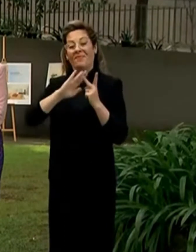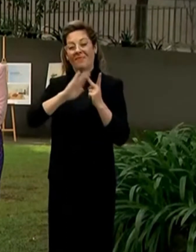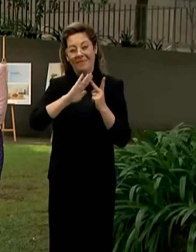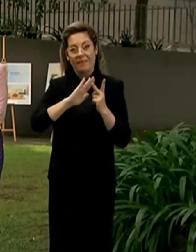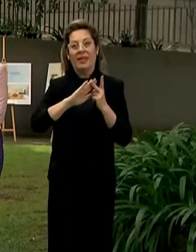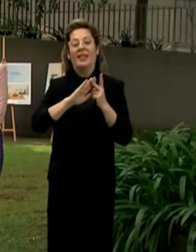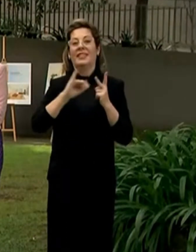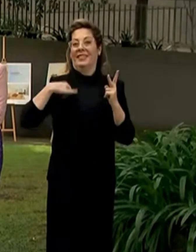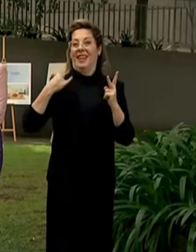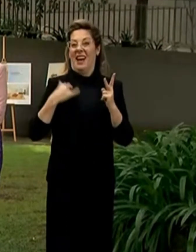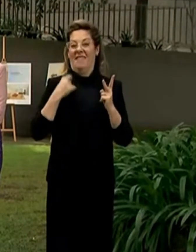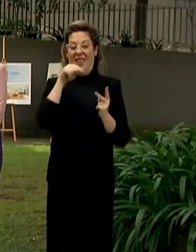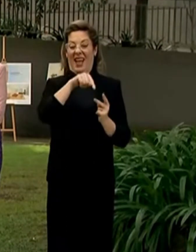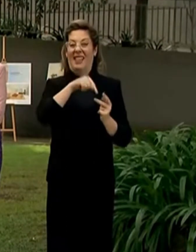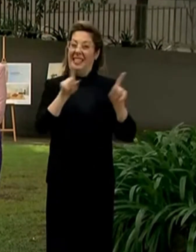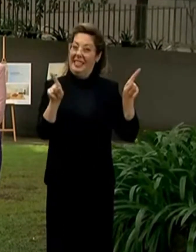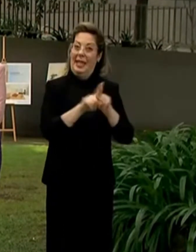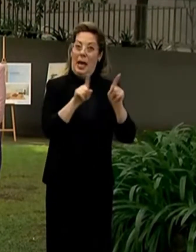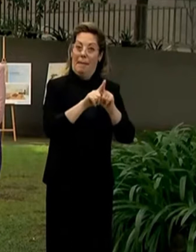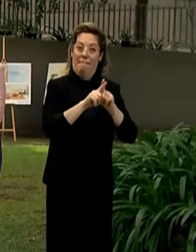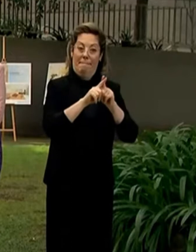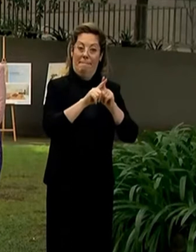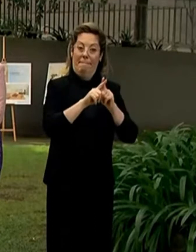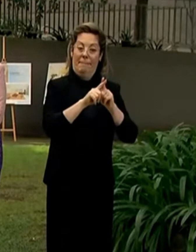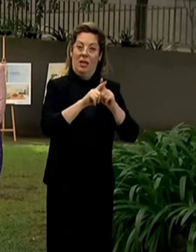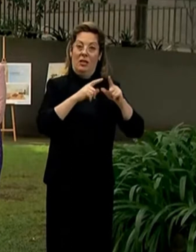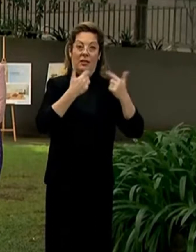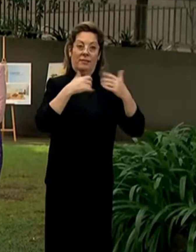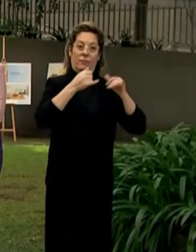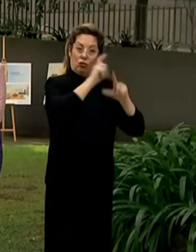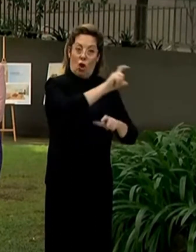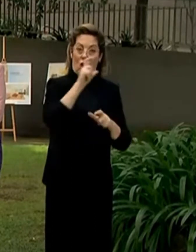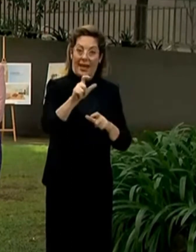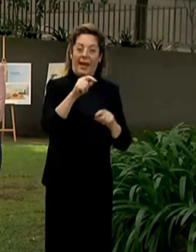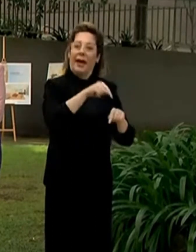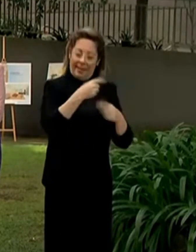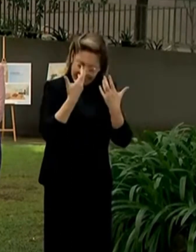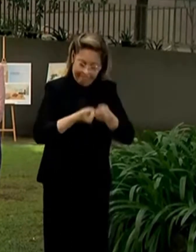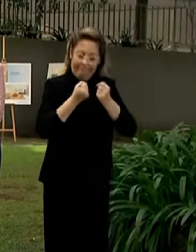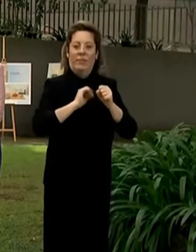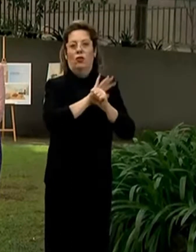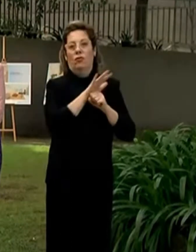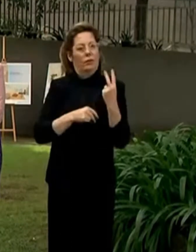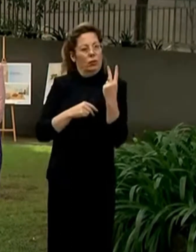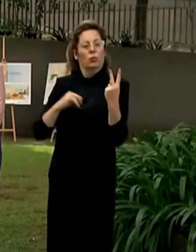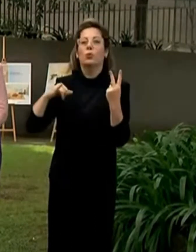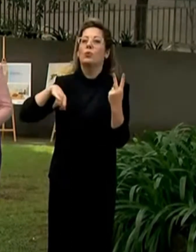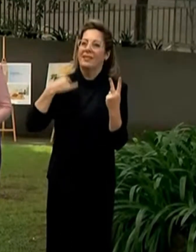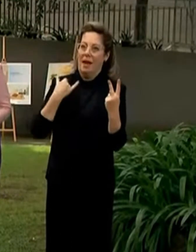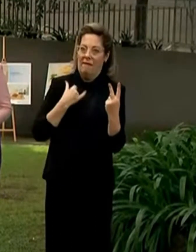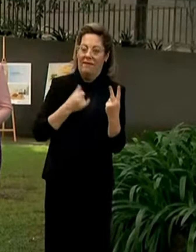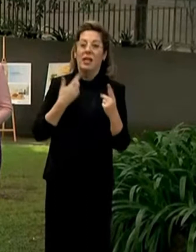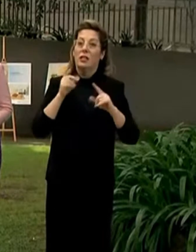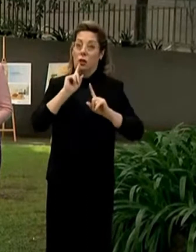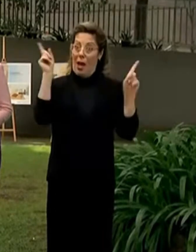that centre. The centre is currently closed for cleaning, close contact tracing is underway, and investigations as